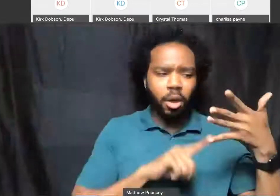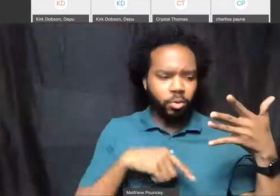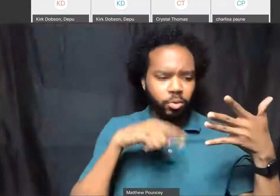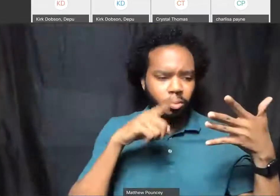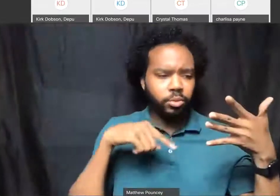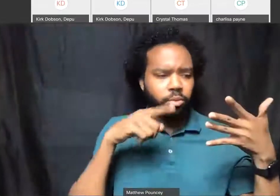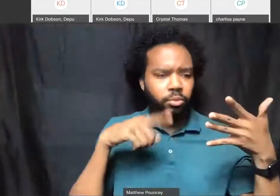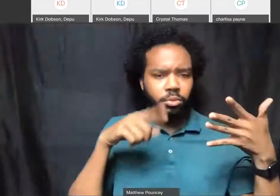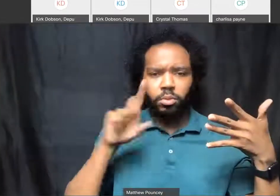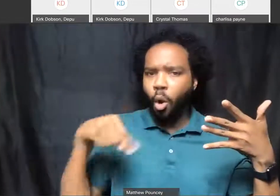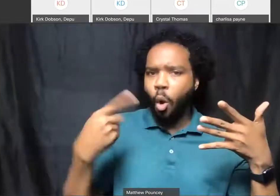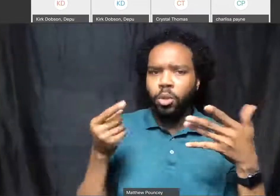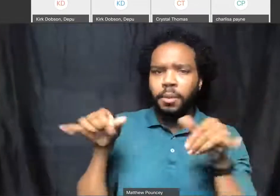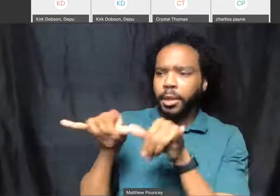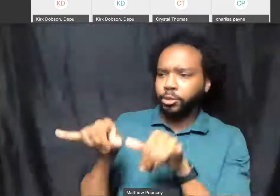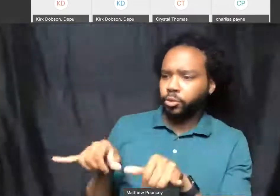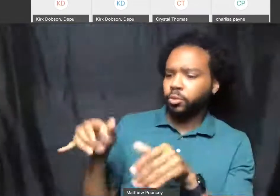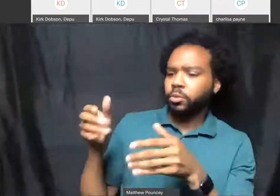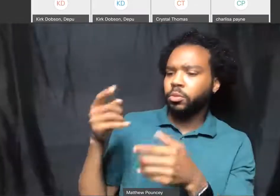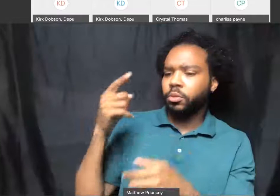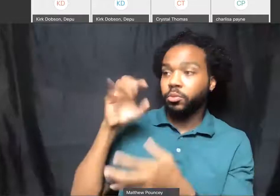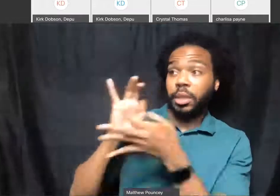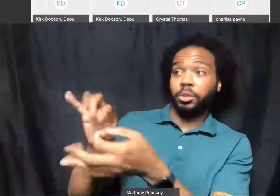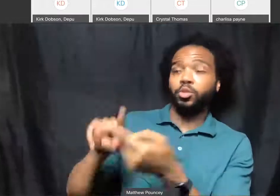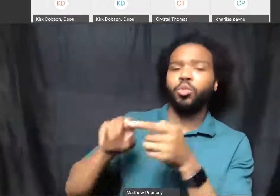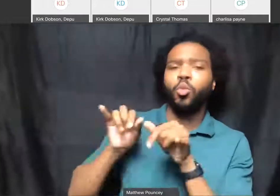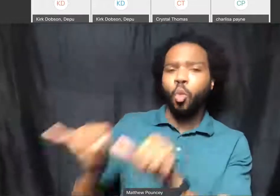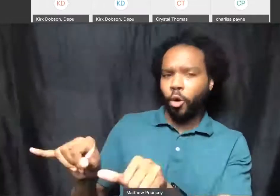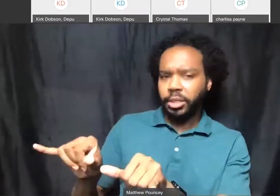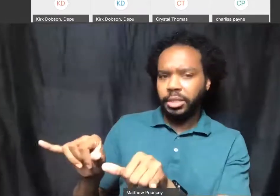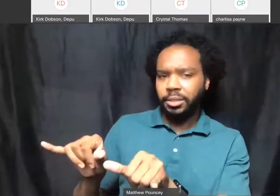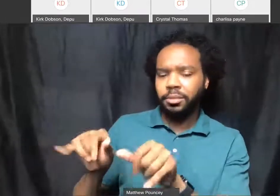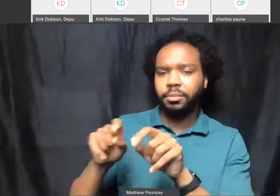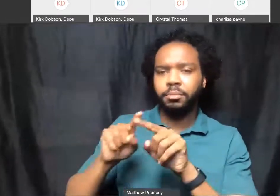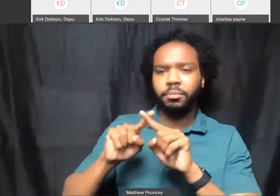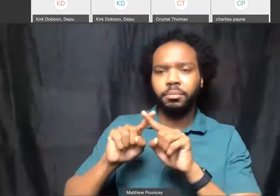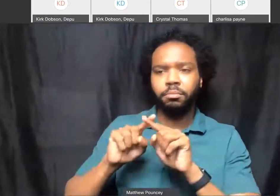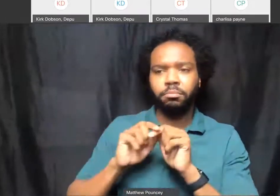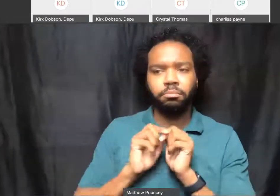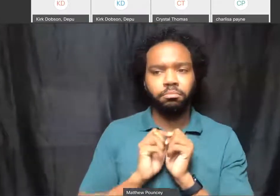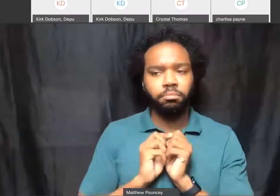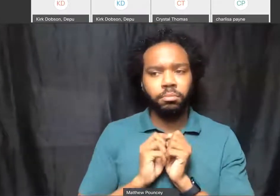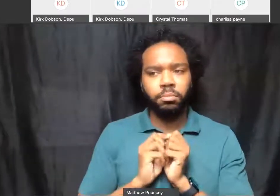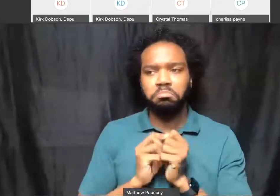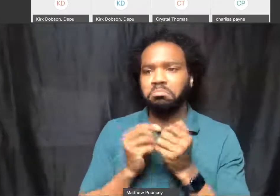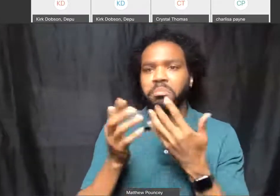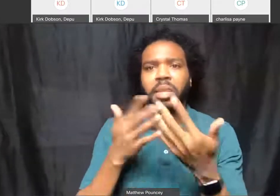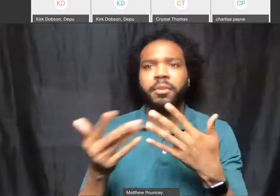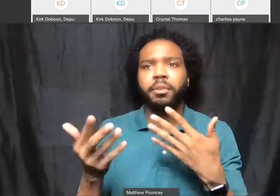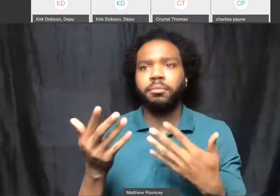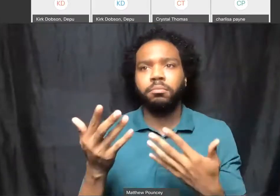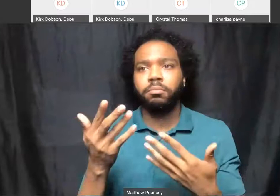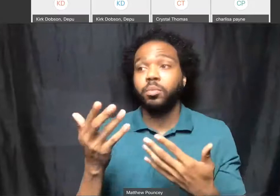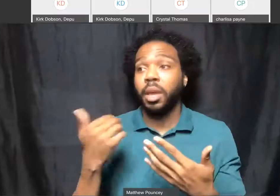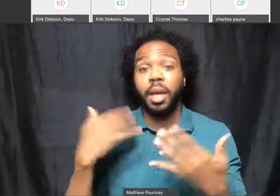measures in terms of quarantine that occur. Even where a health provider or